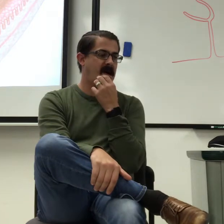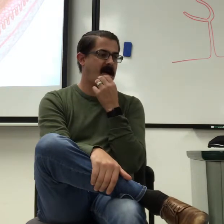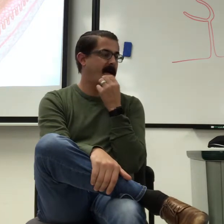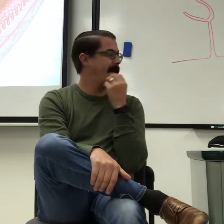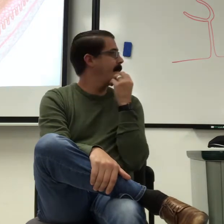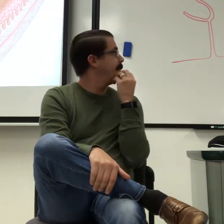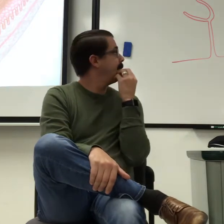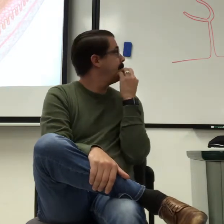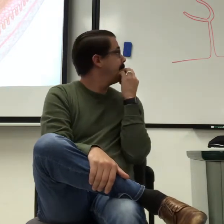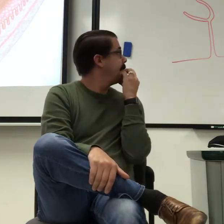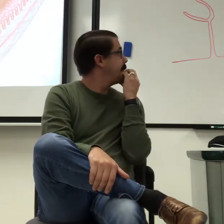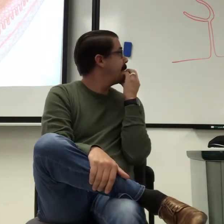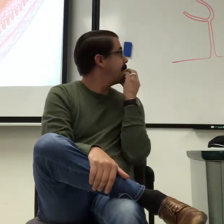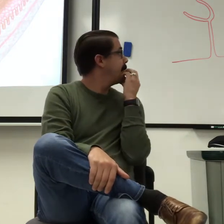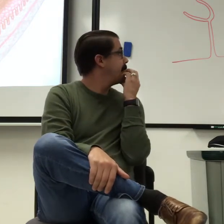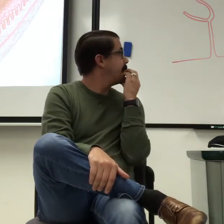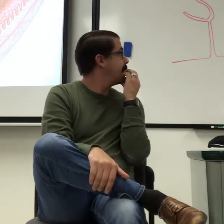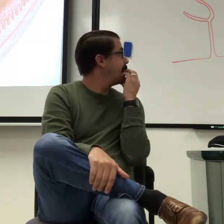Muscularis